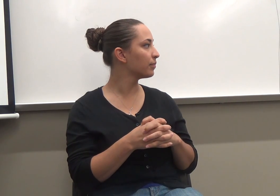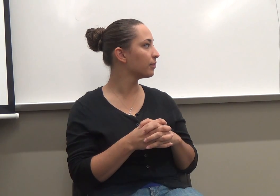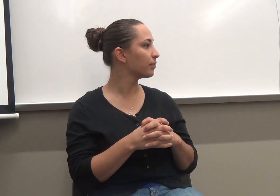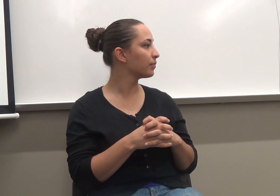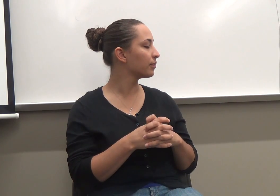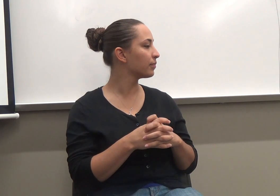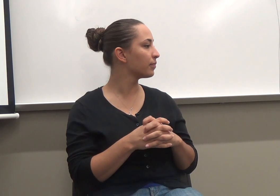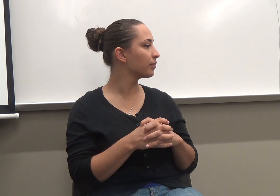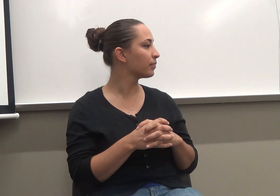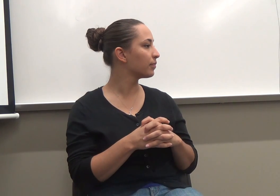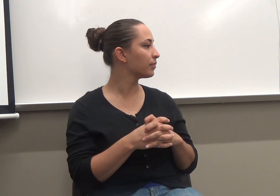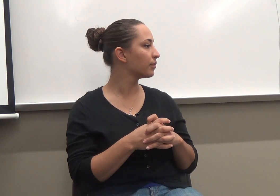But they're similar